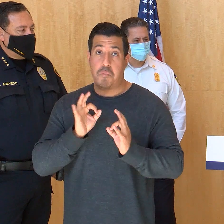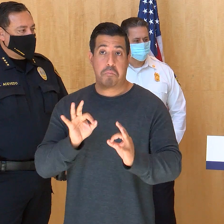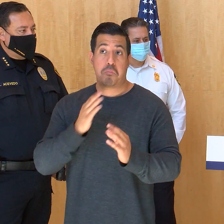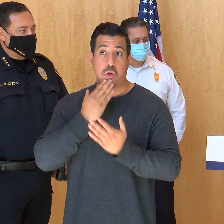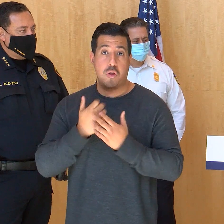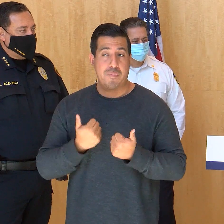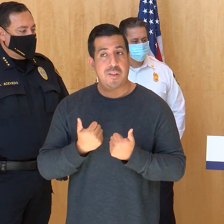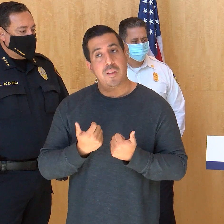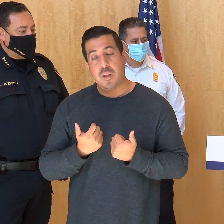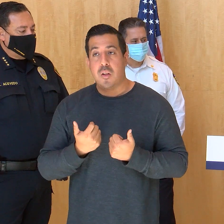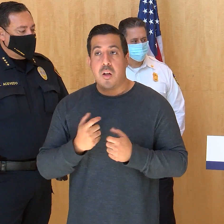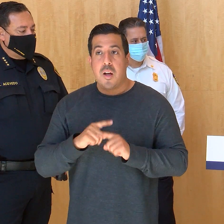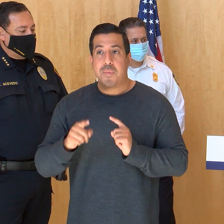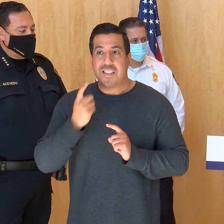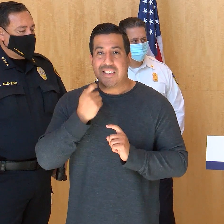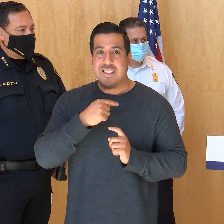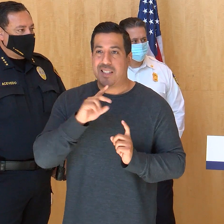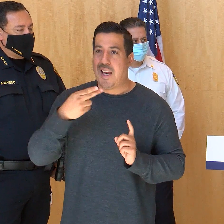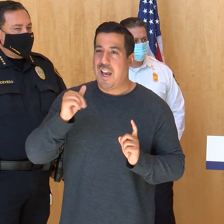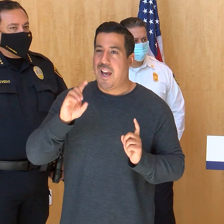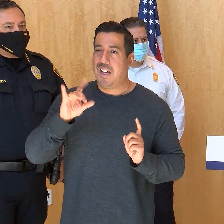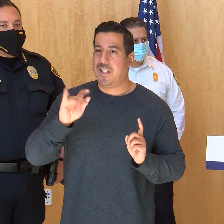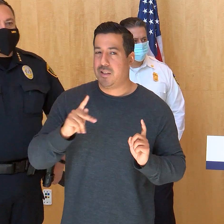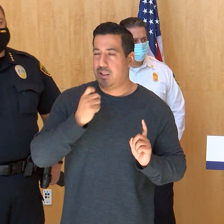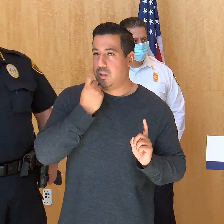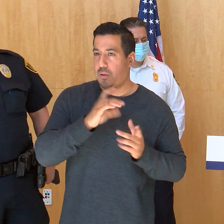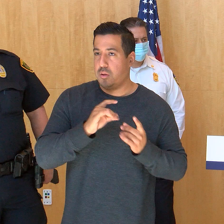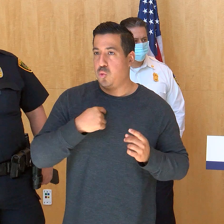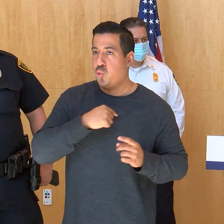but like everything, as Director Haddock said, we're having